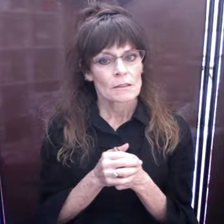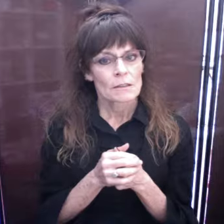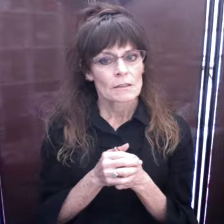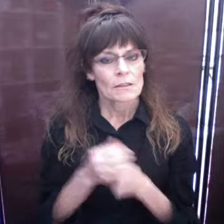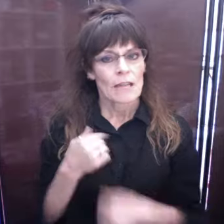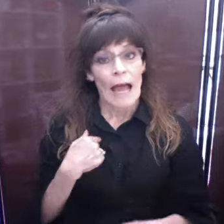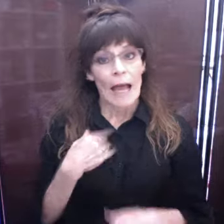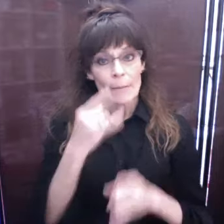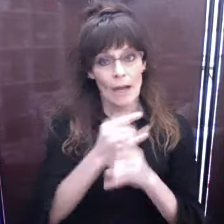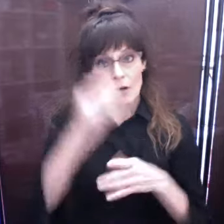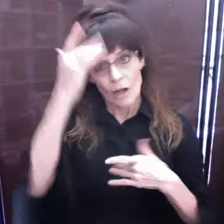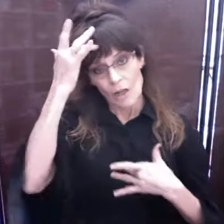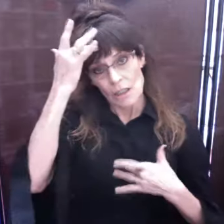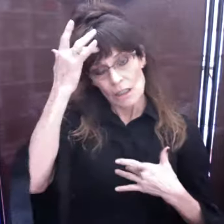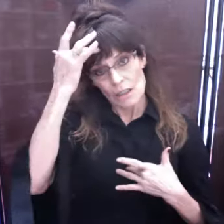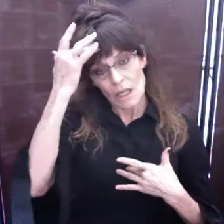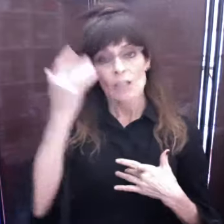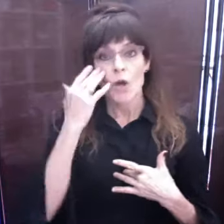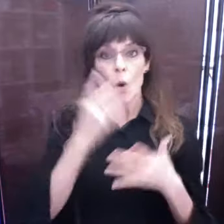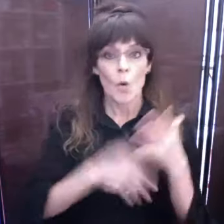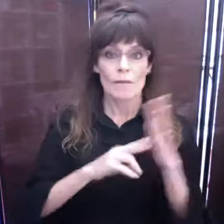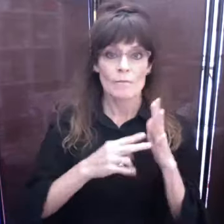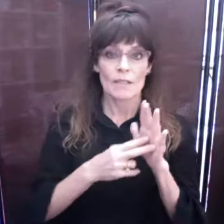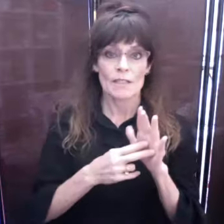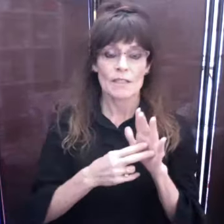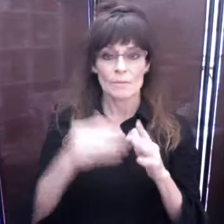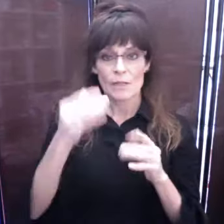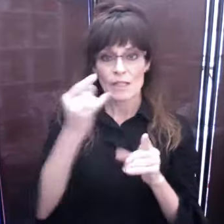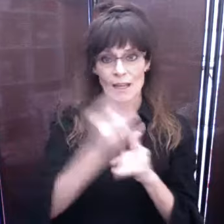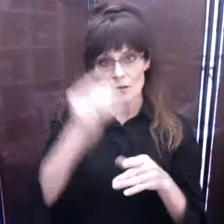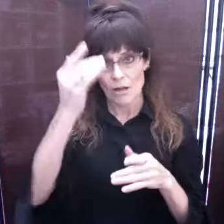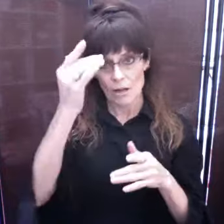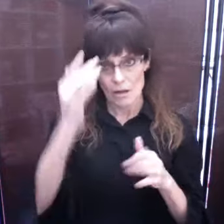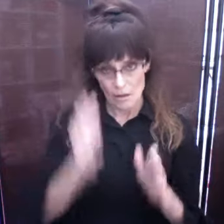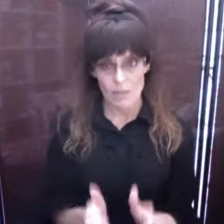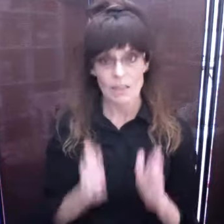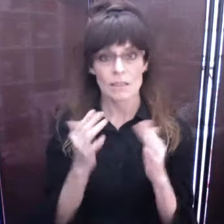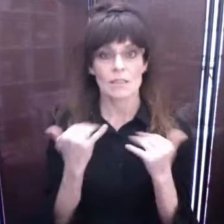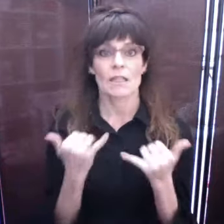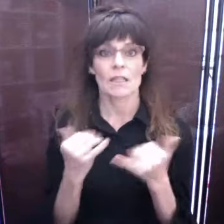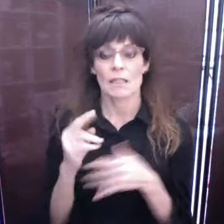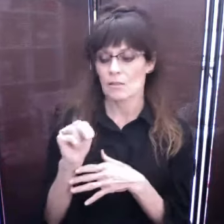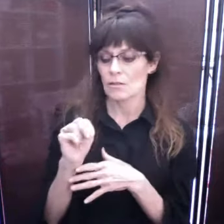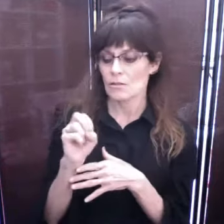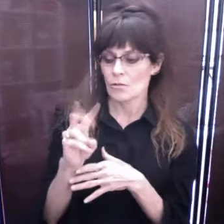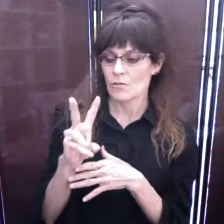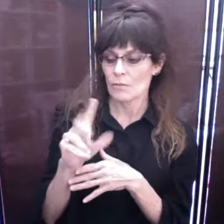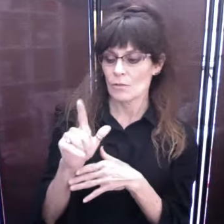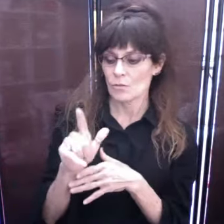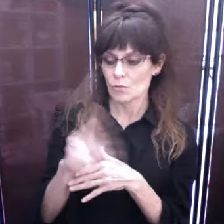and I know what it means to be alcoholic today. And November 22nd of 2002 would